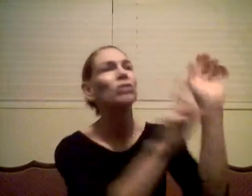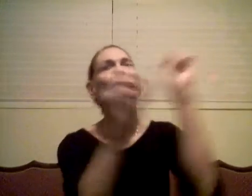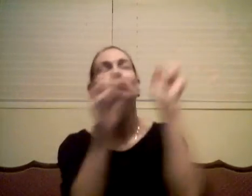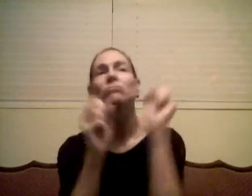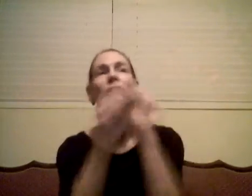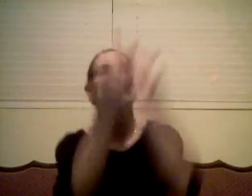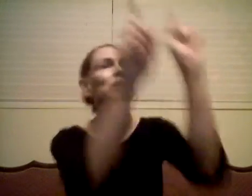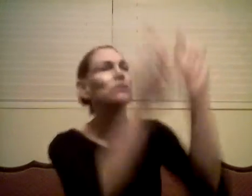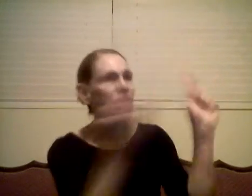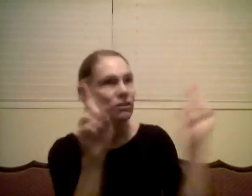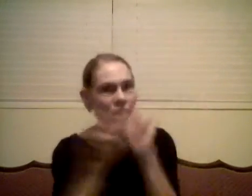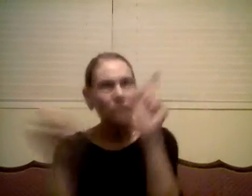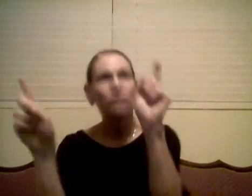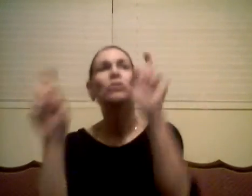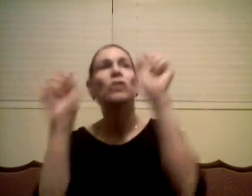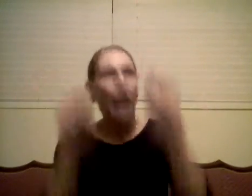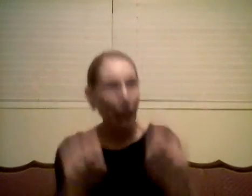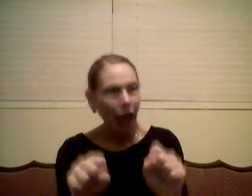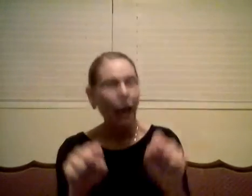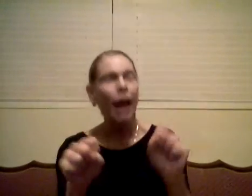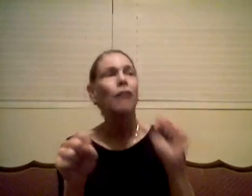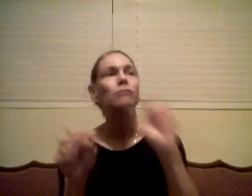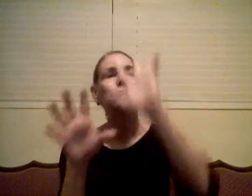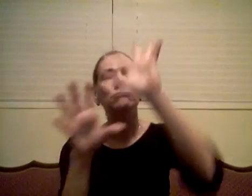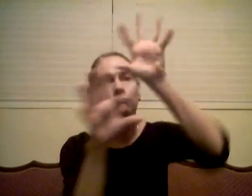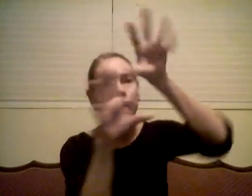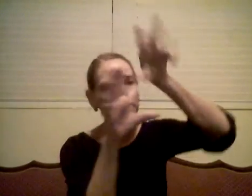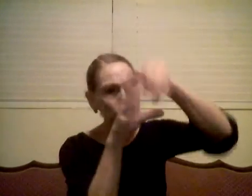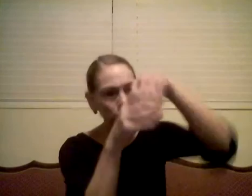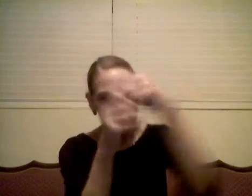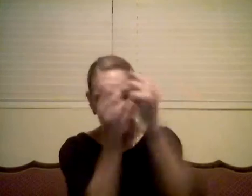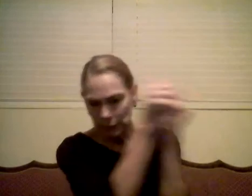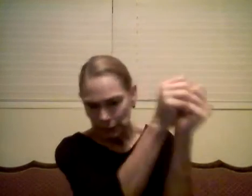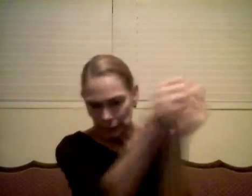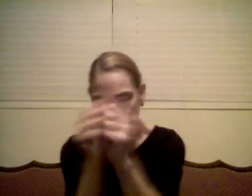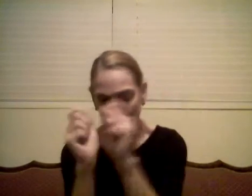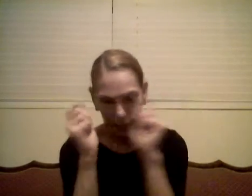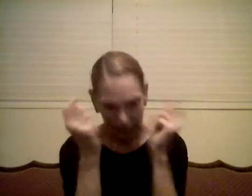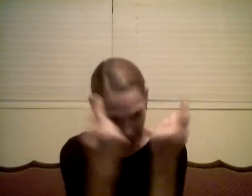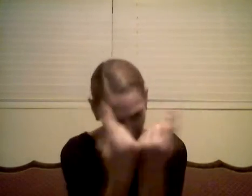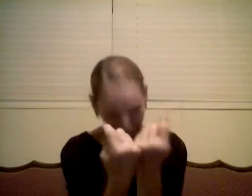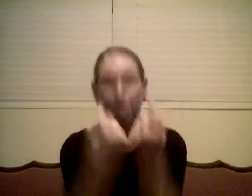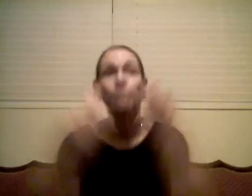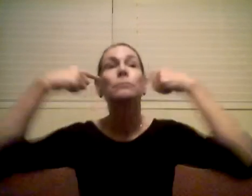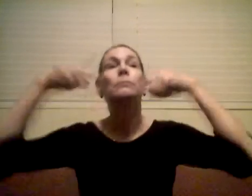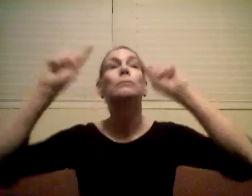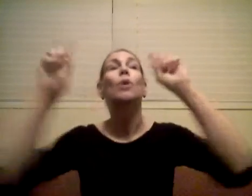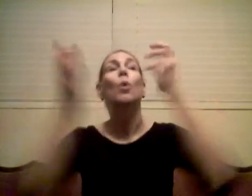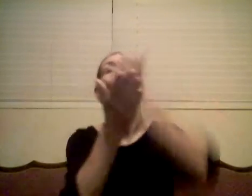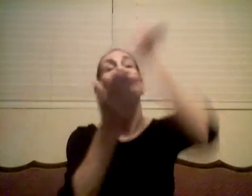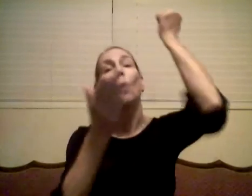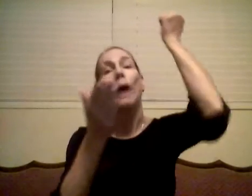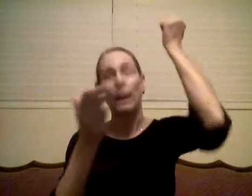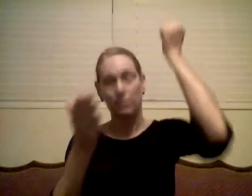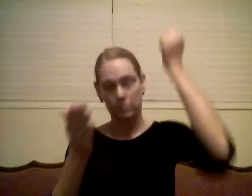those regional championships. I feel like those are the exact qualities that will help me be the best person that could fill